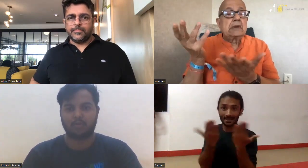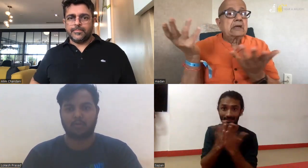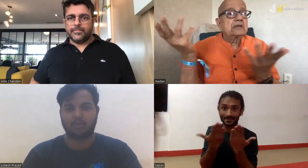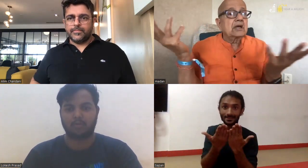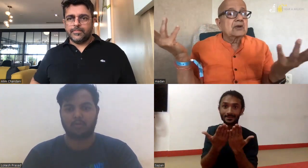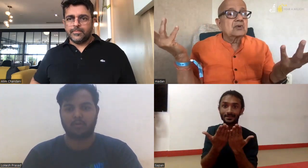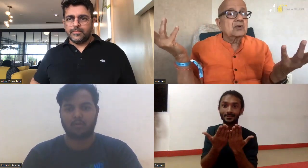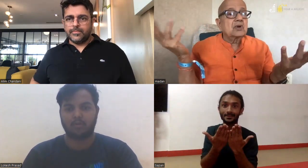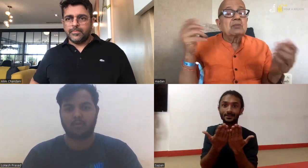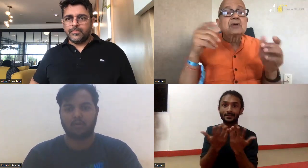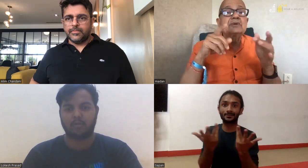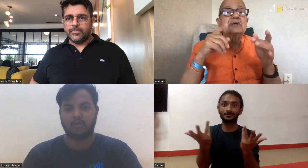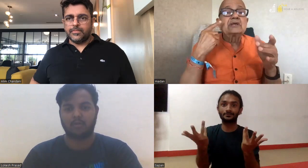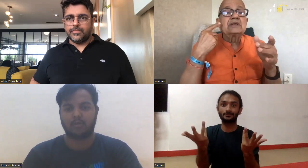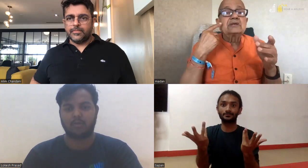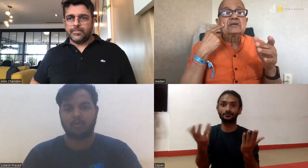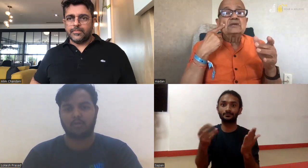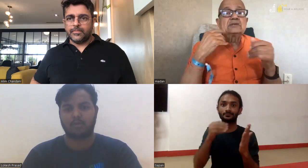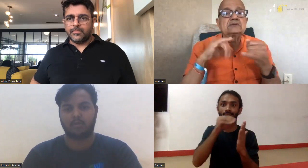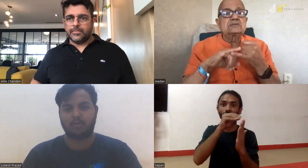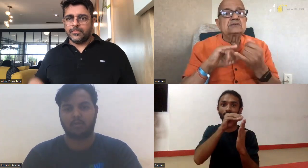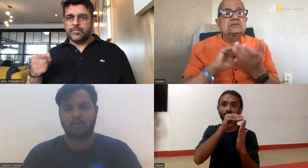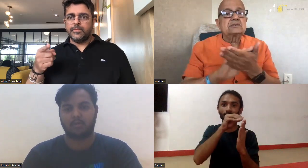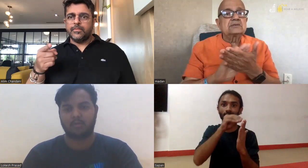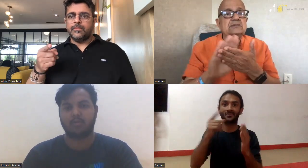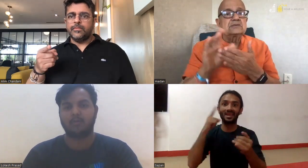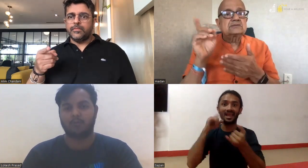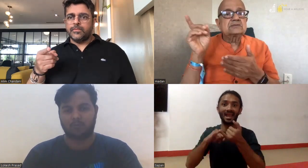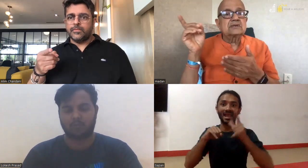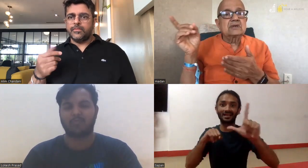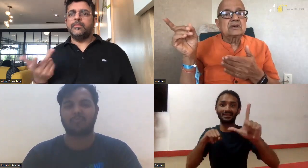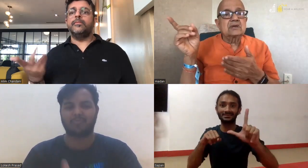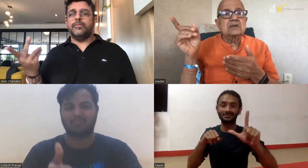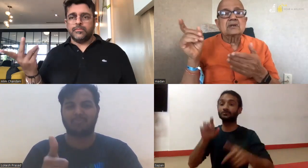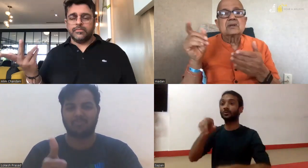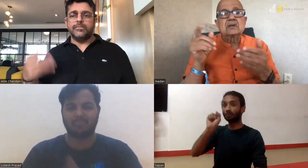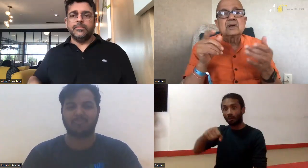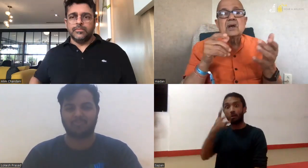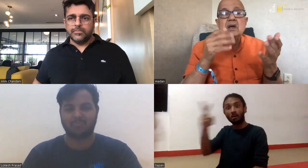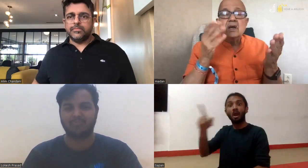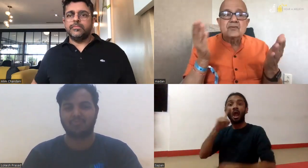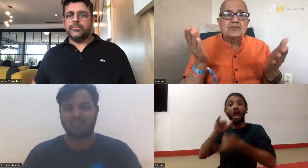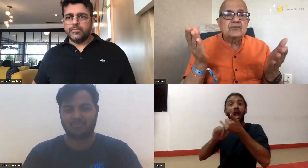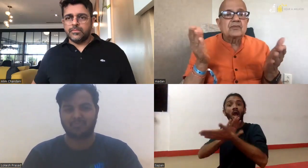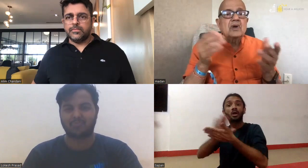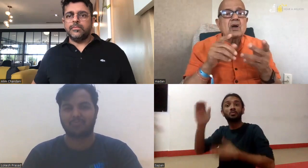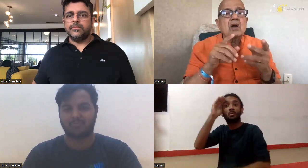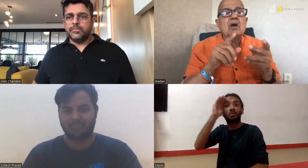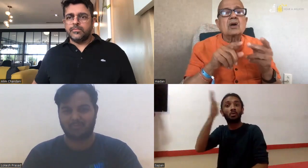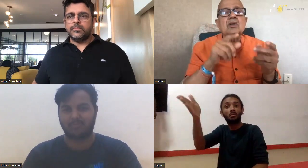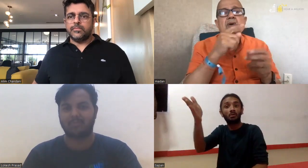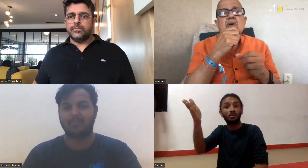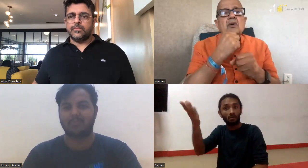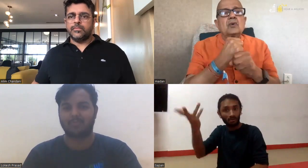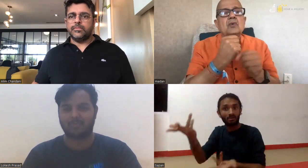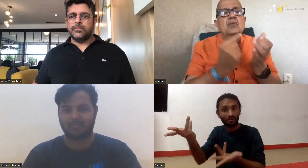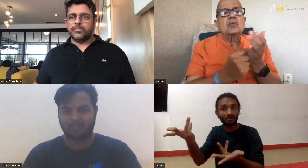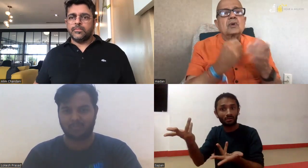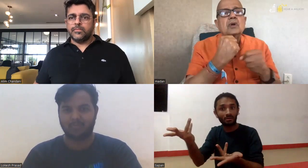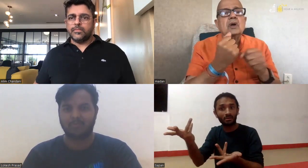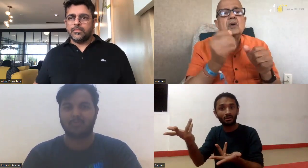to the principal in Hindi, and the teacher was looking at me, and I was asking a few questions. That it just